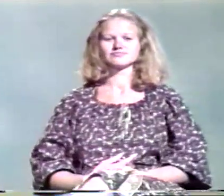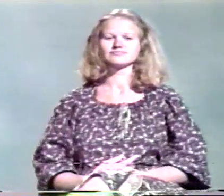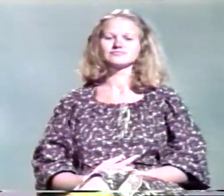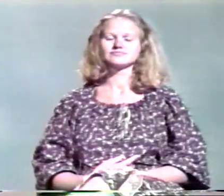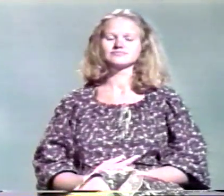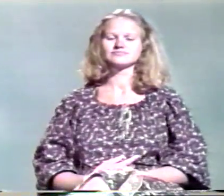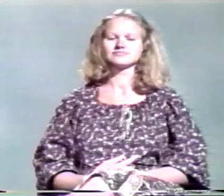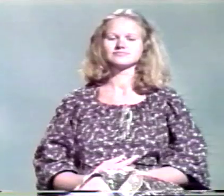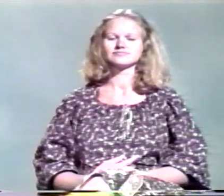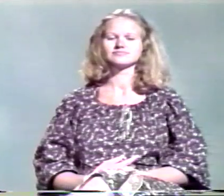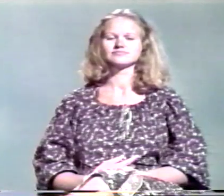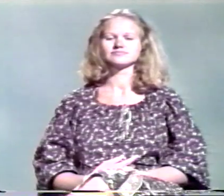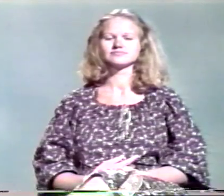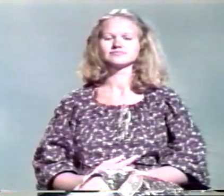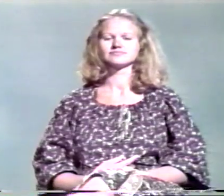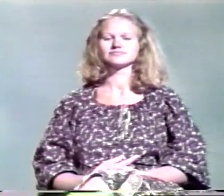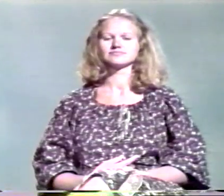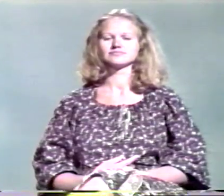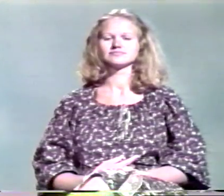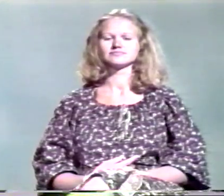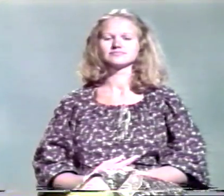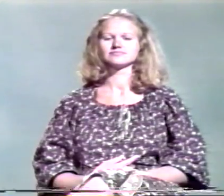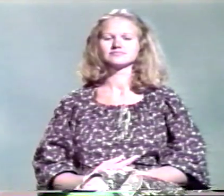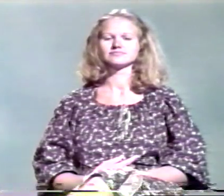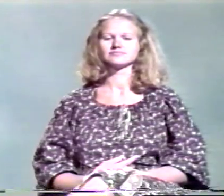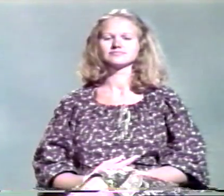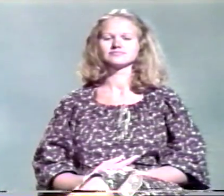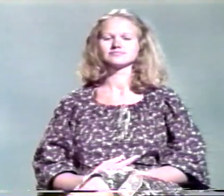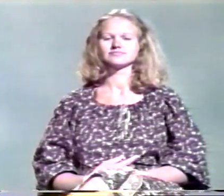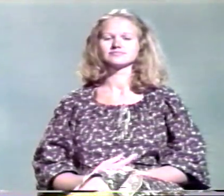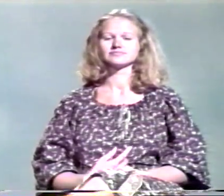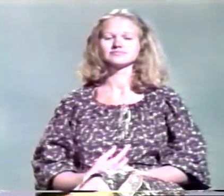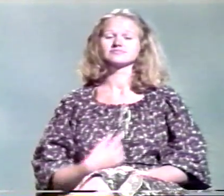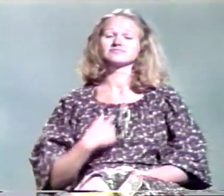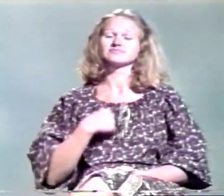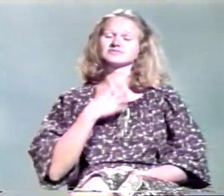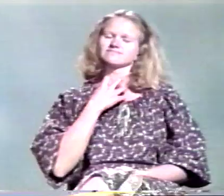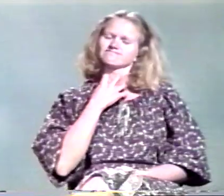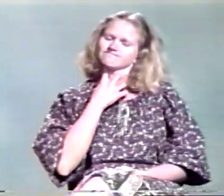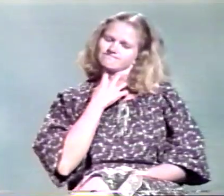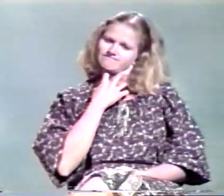I held back my emotions. I was covered with Coke. I accepted it.